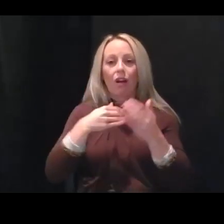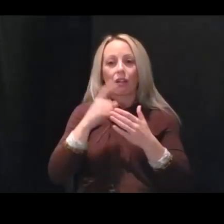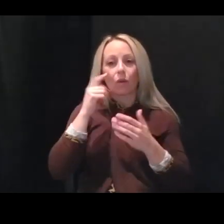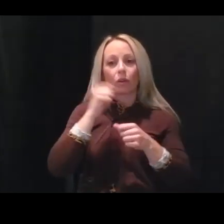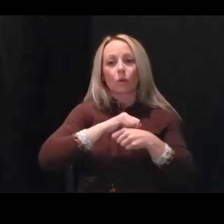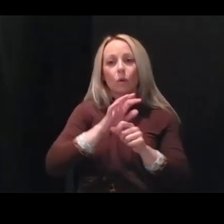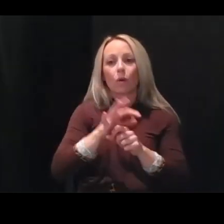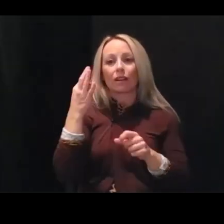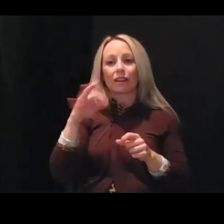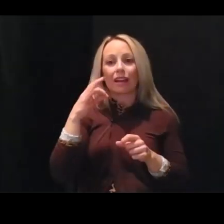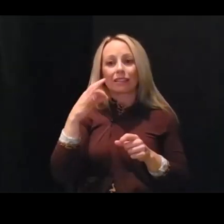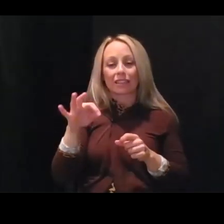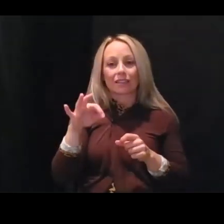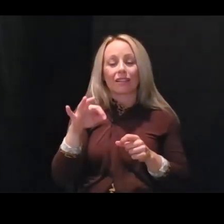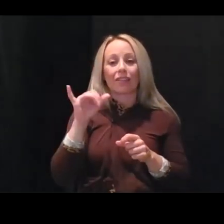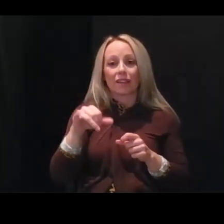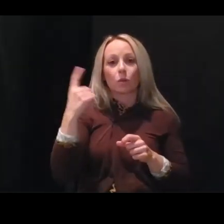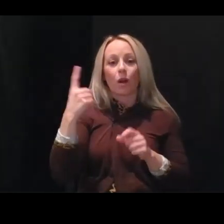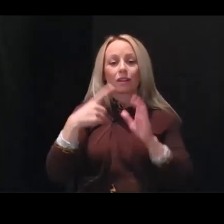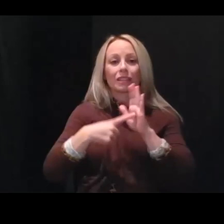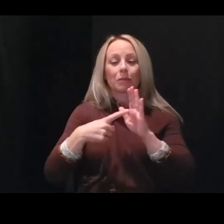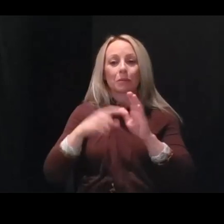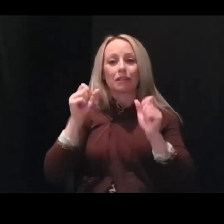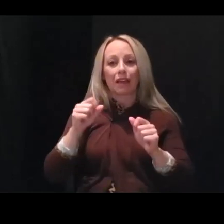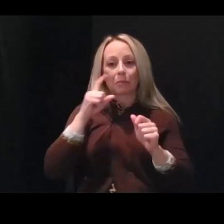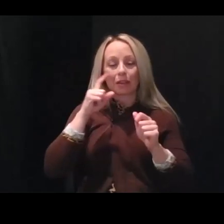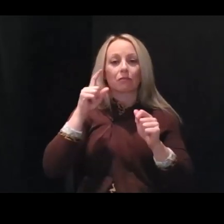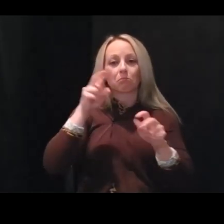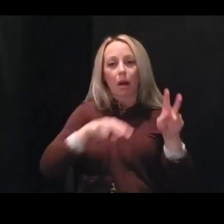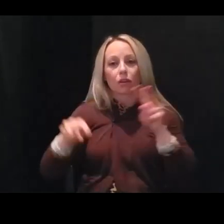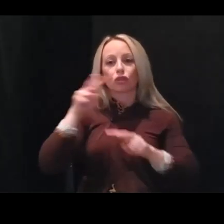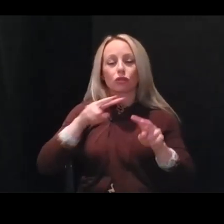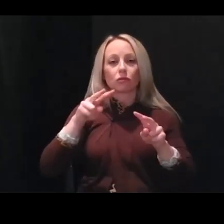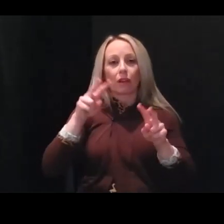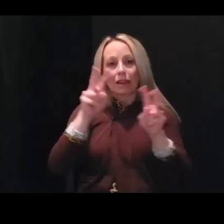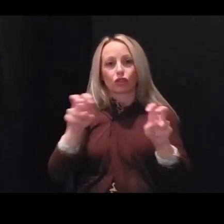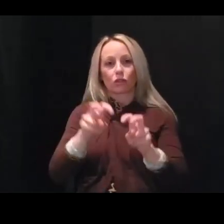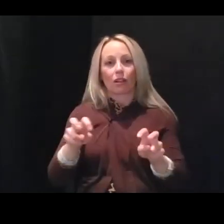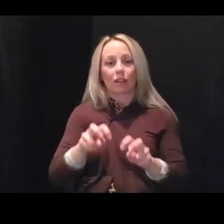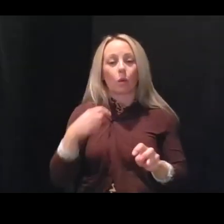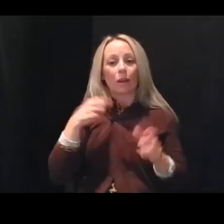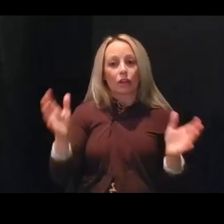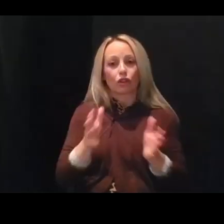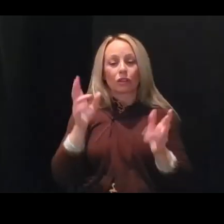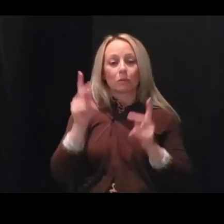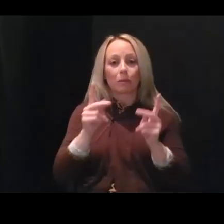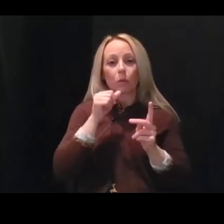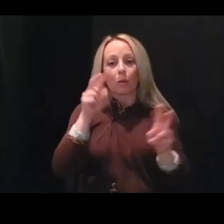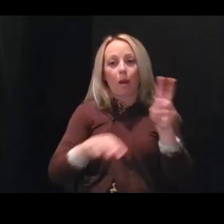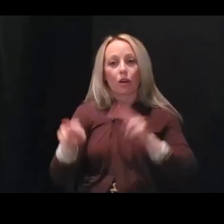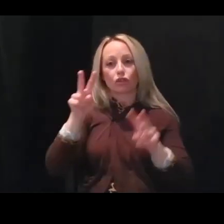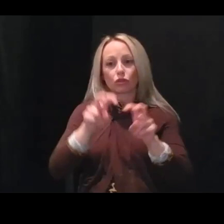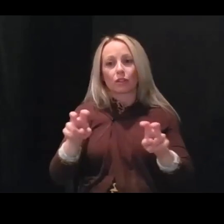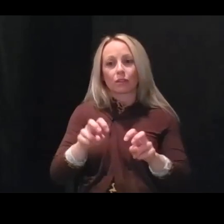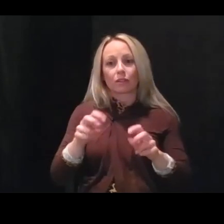because it is one symptom that can be monitored externally. We encourage all who are monitoring temperatures to also ask